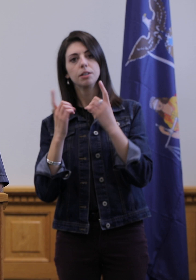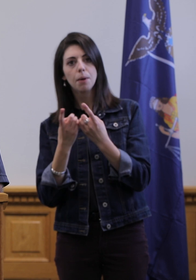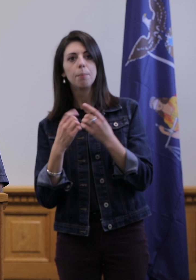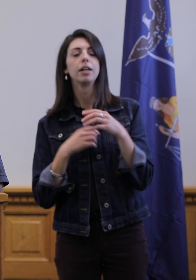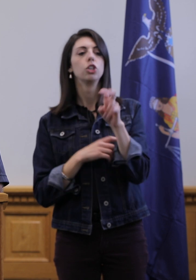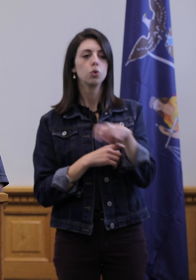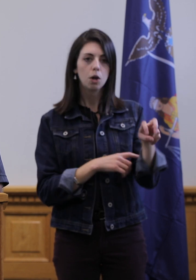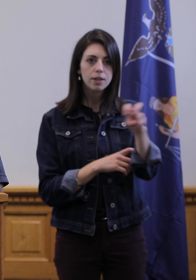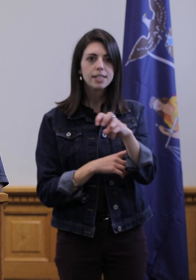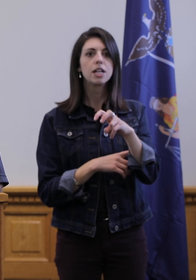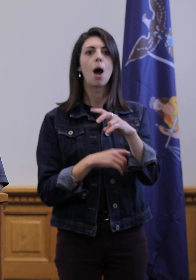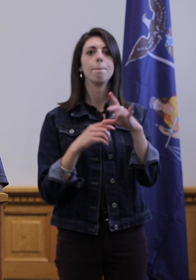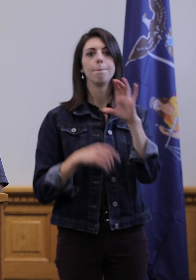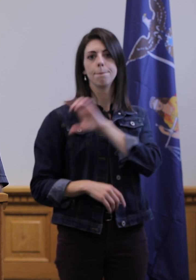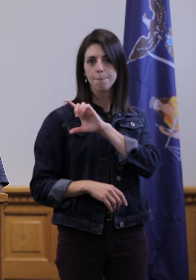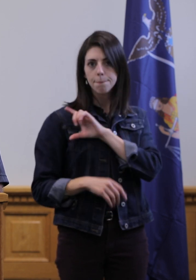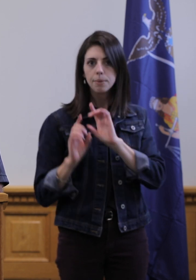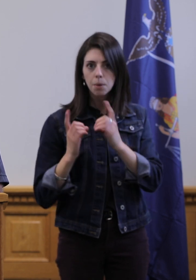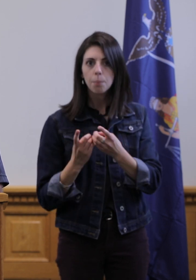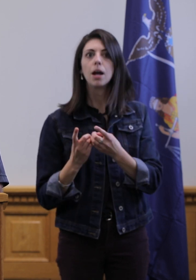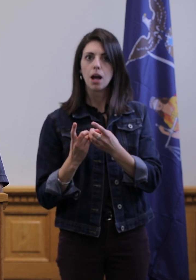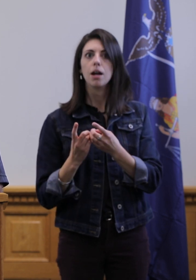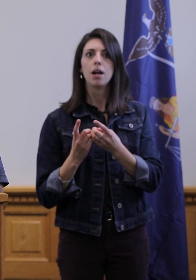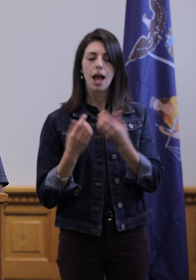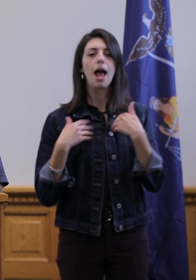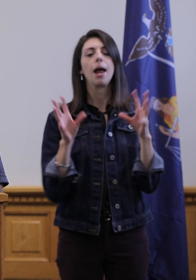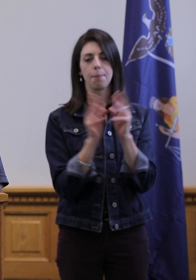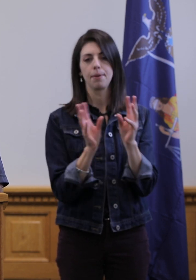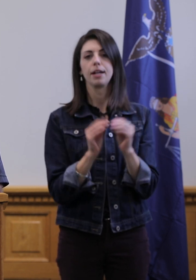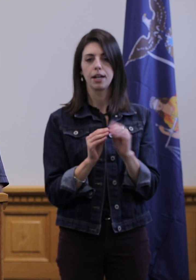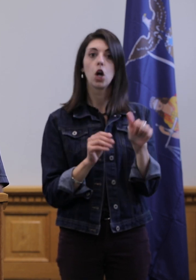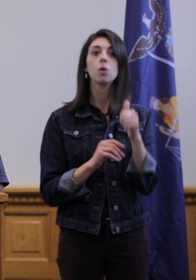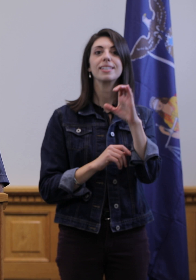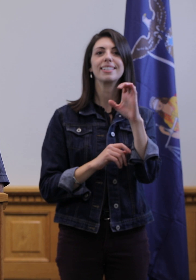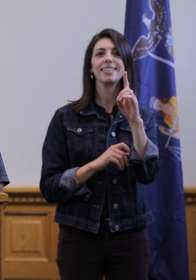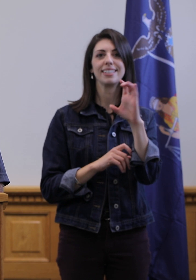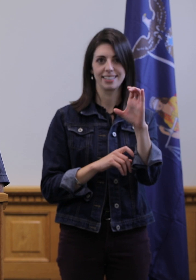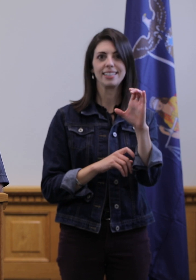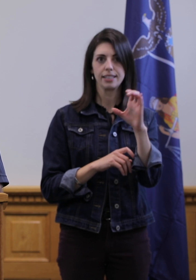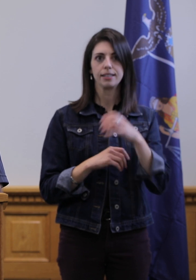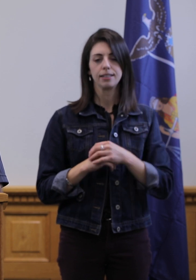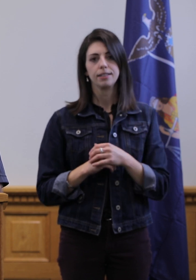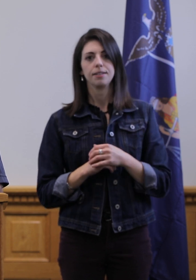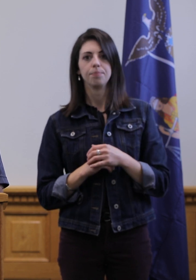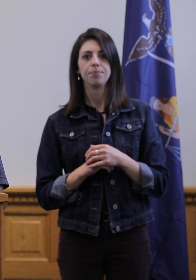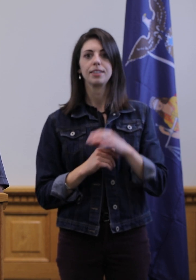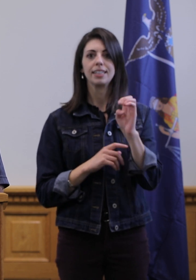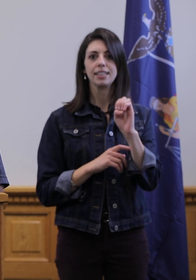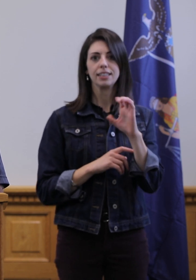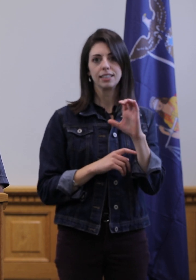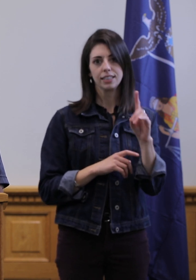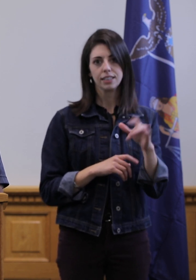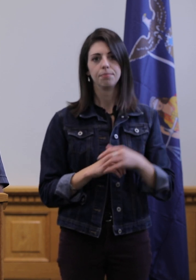Law Enforcement, met last week with our partners in the State Department of Environmental Conservation. I assure you that we're working together